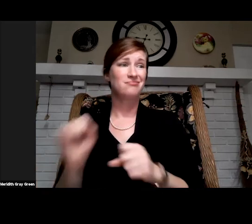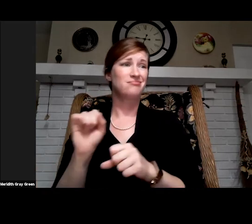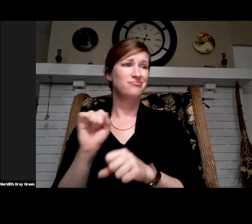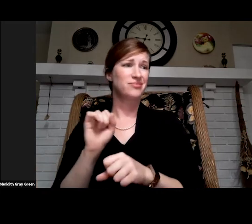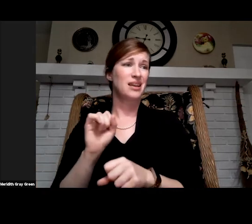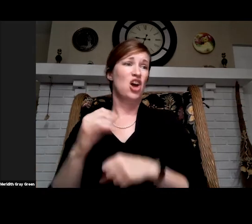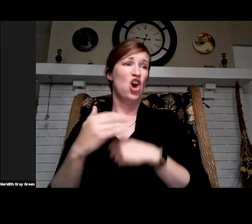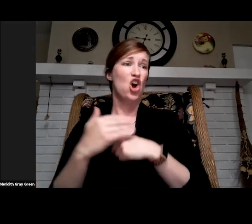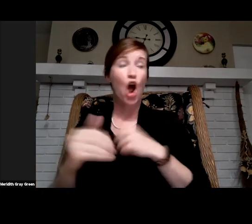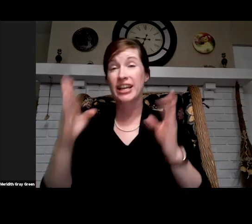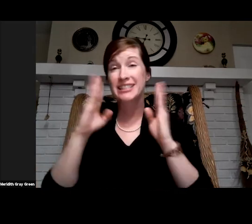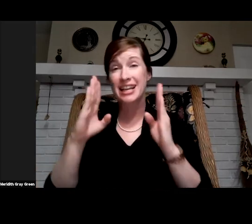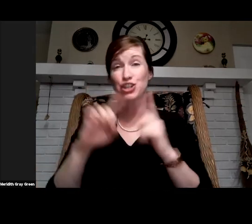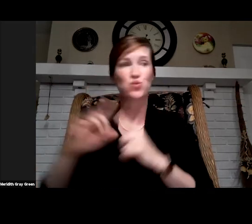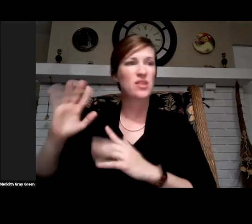today.